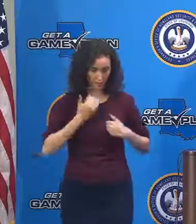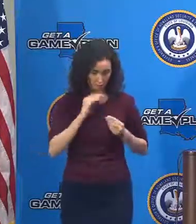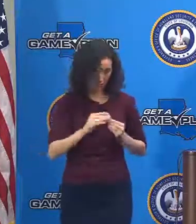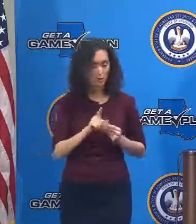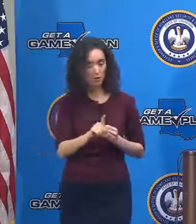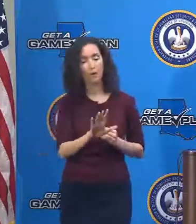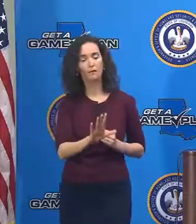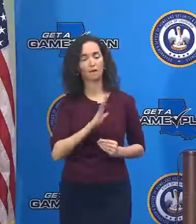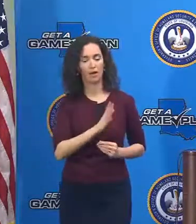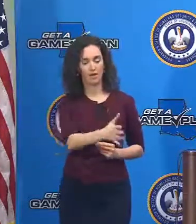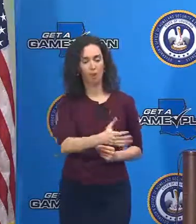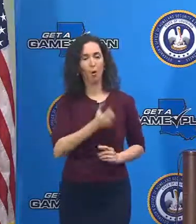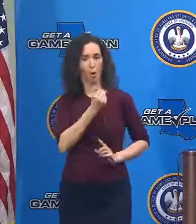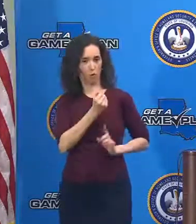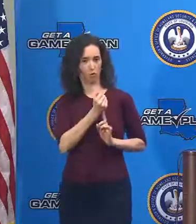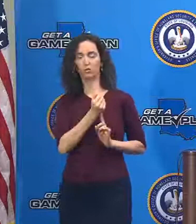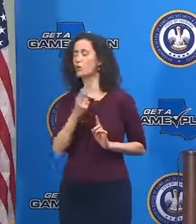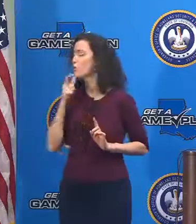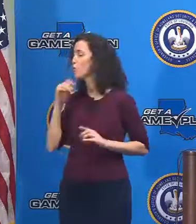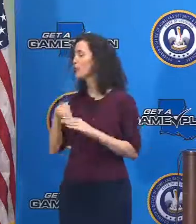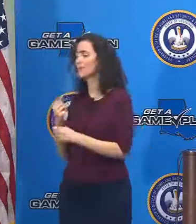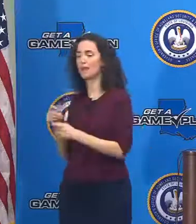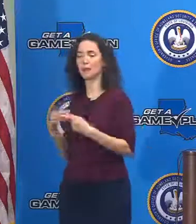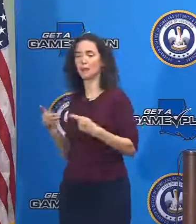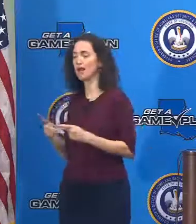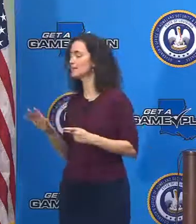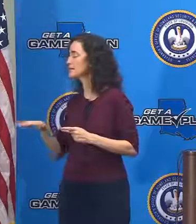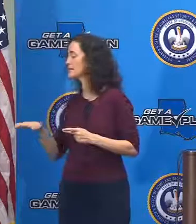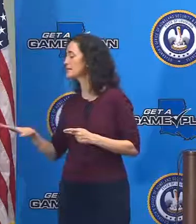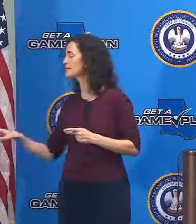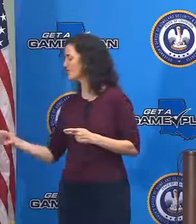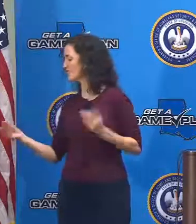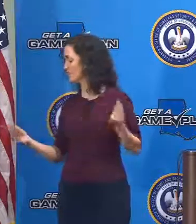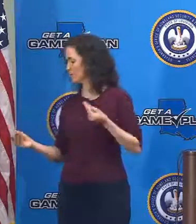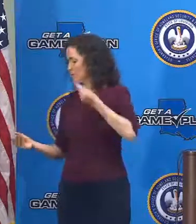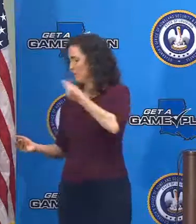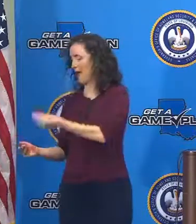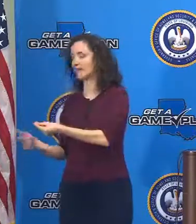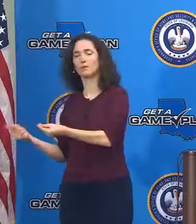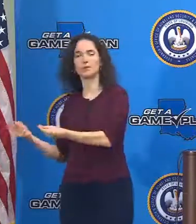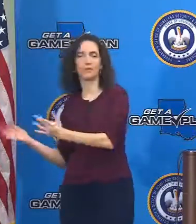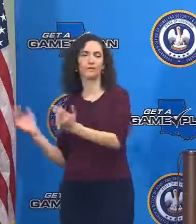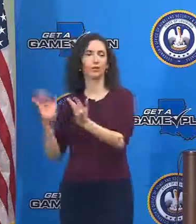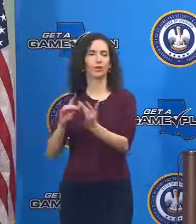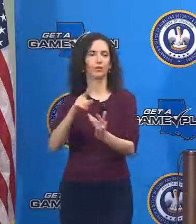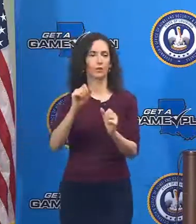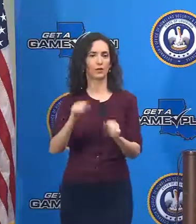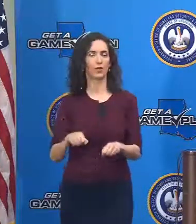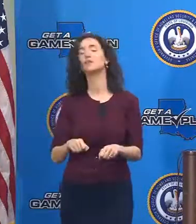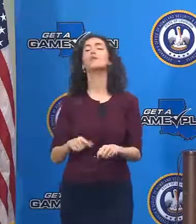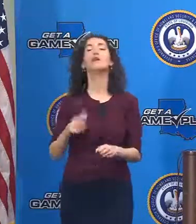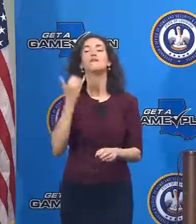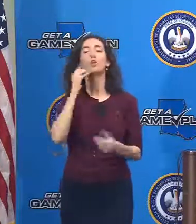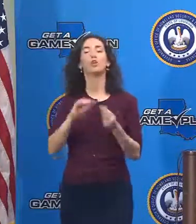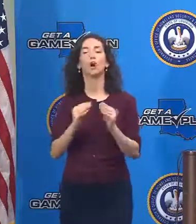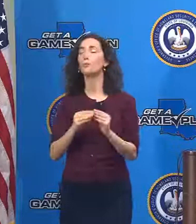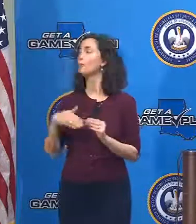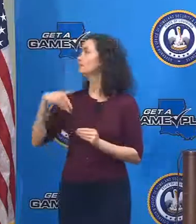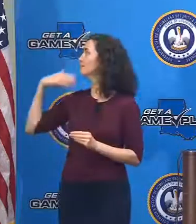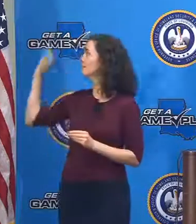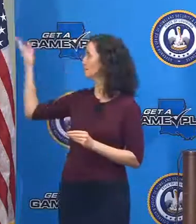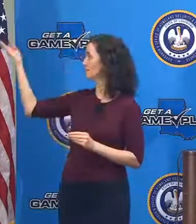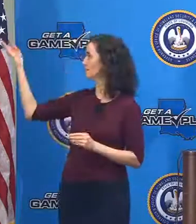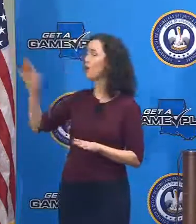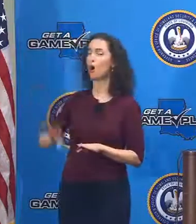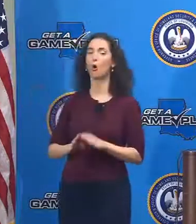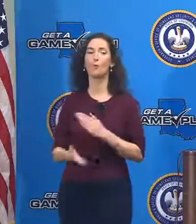reach out and call you. That line operates from 7 in the morning till 7 at night, and I think the number is up there on the screen